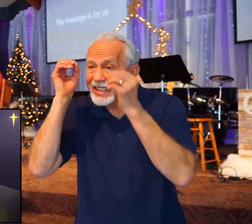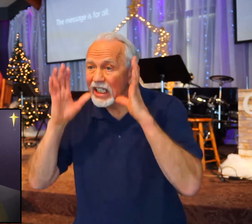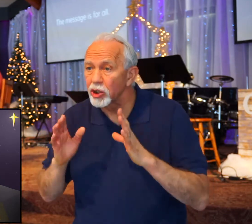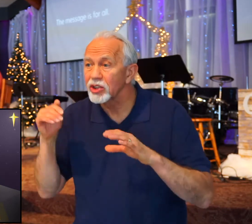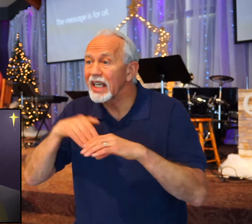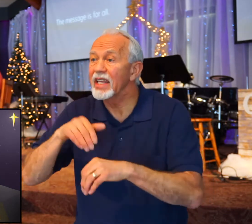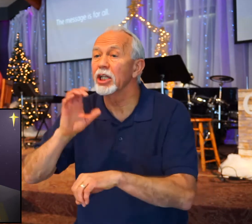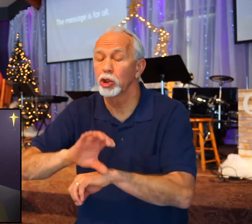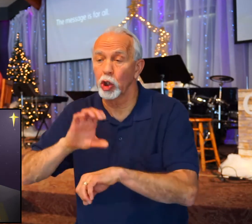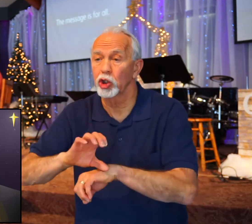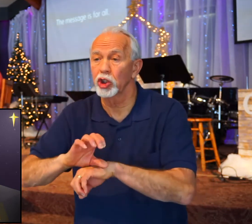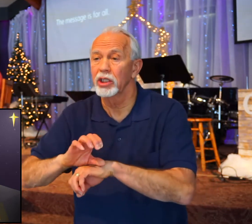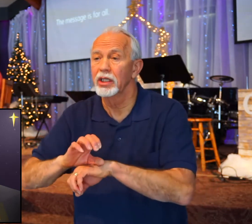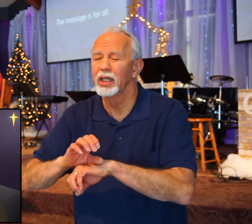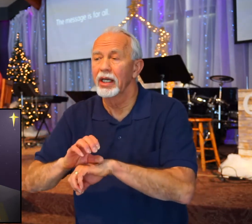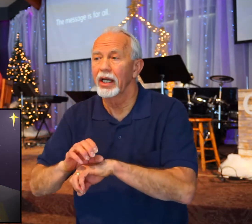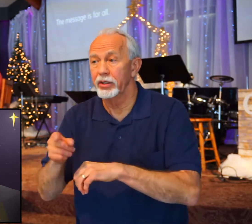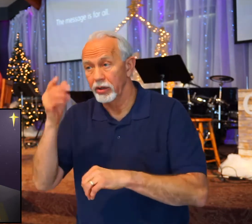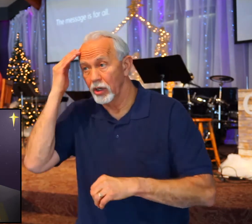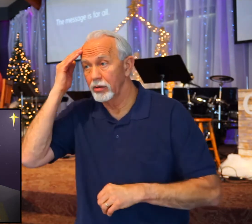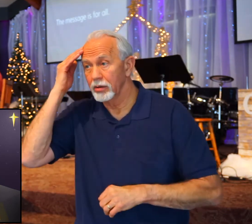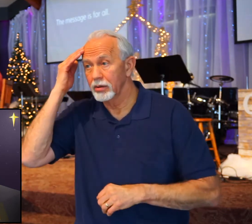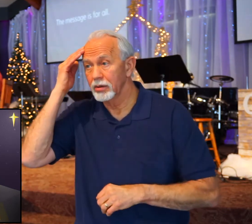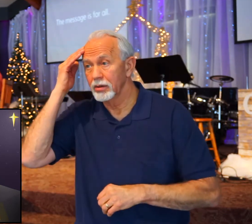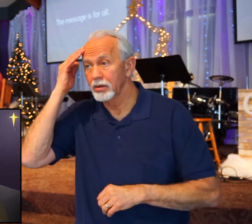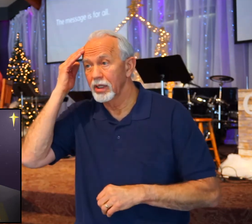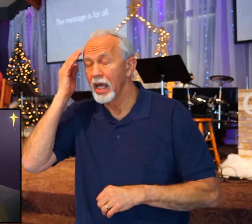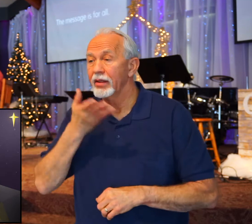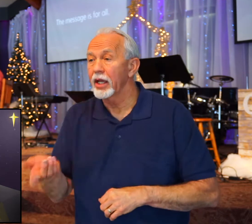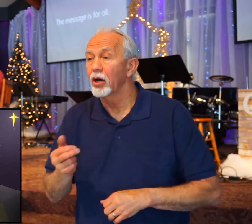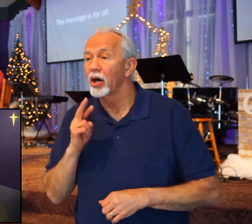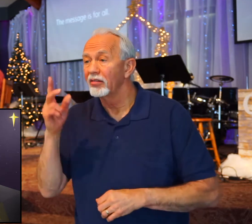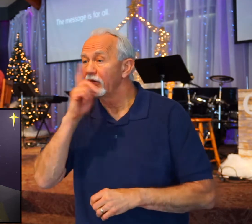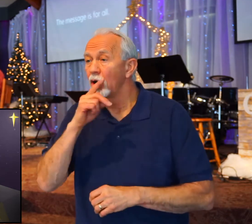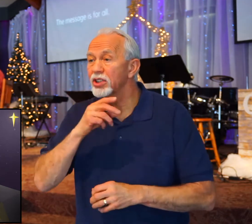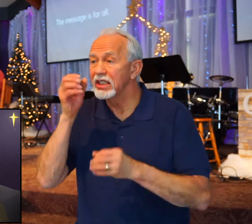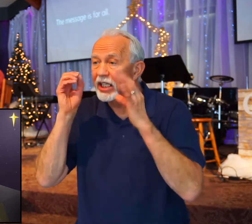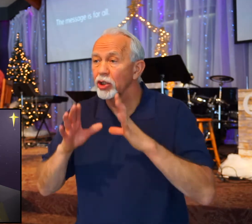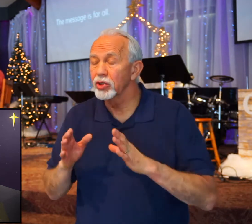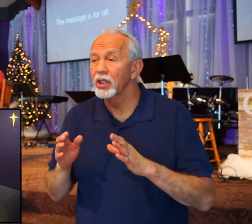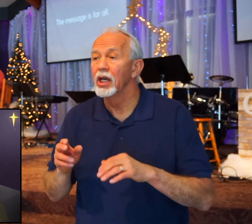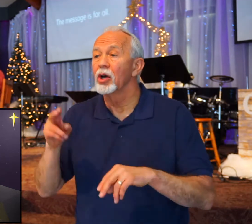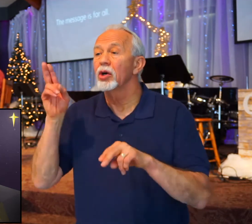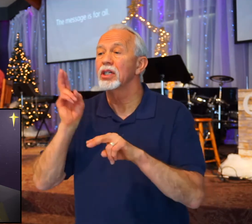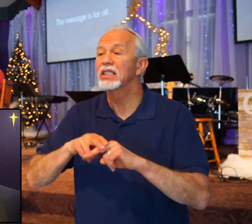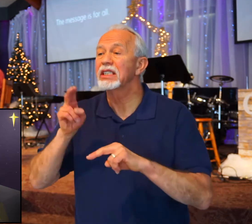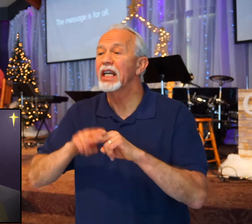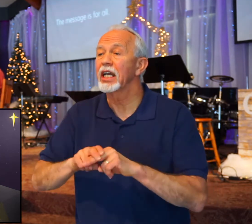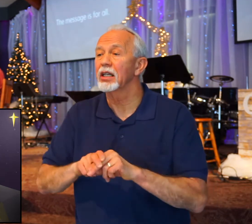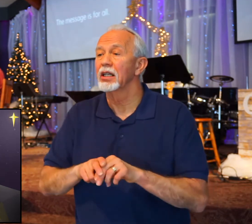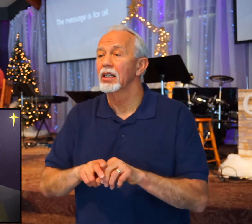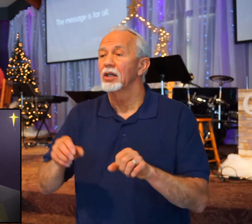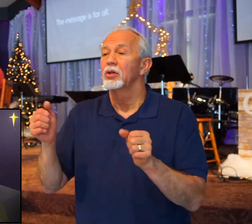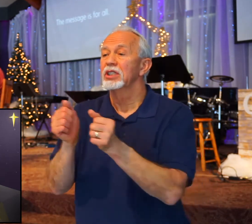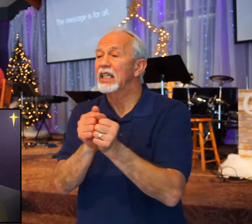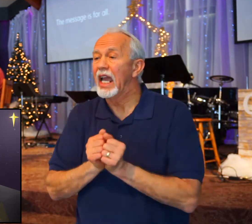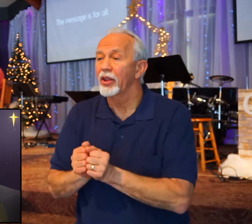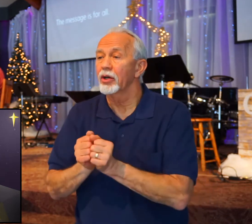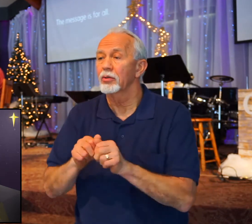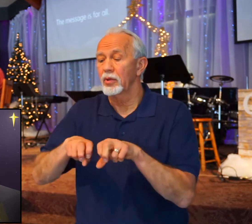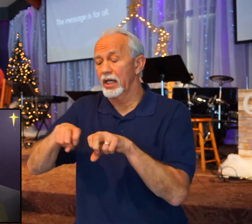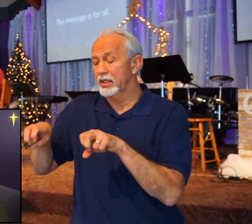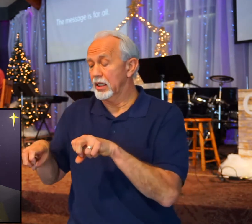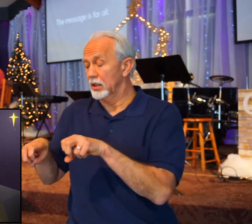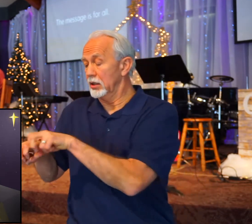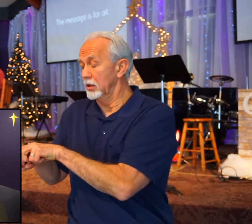in the church. And guess what? They are false teachers that are sitting side by side with